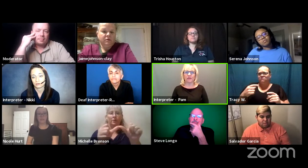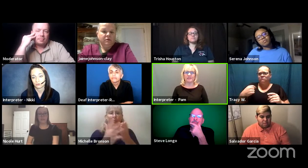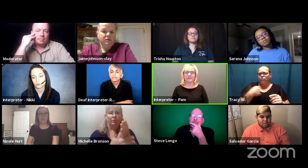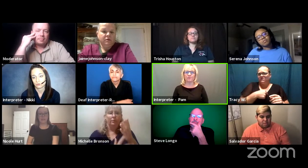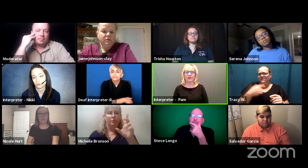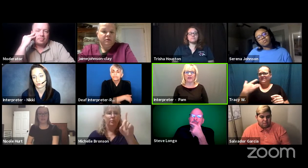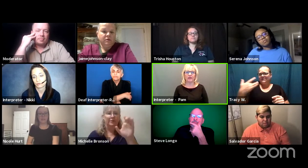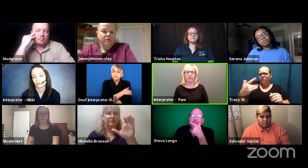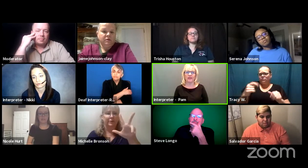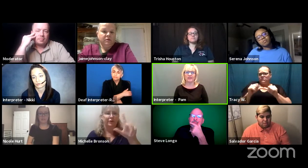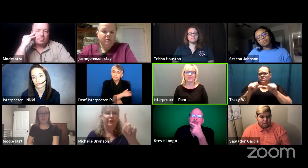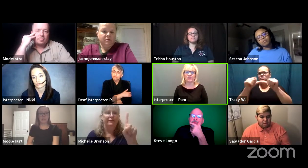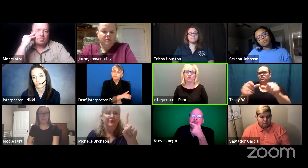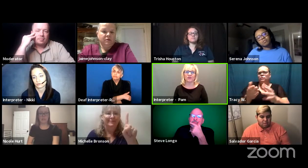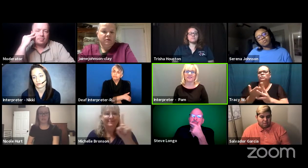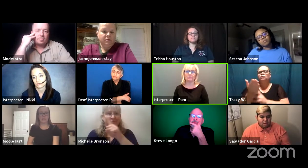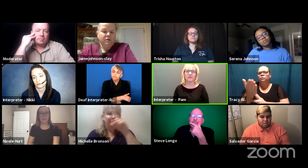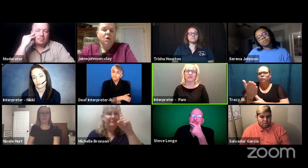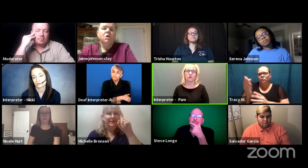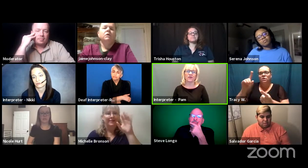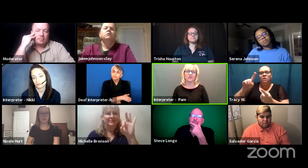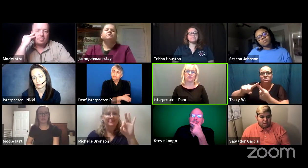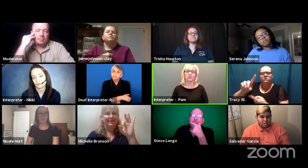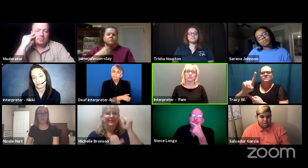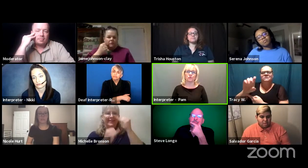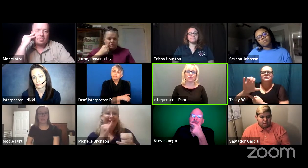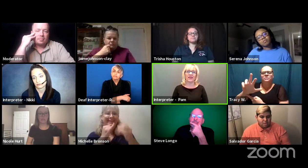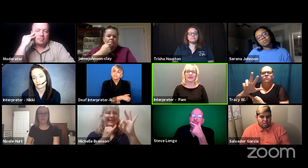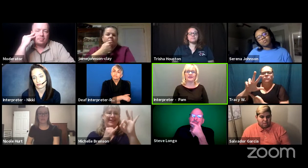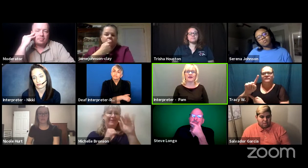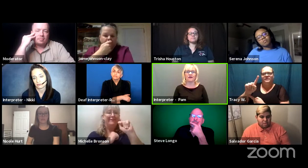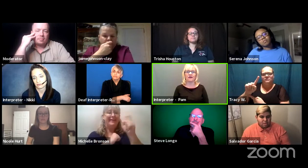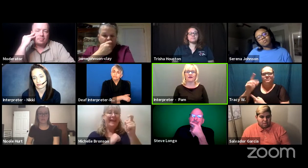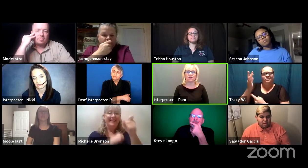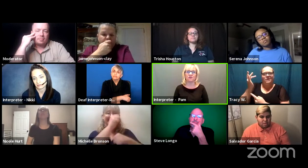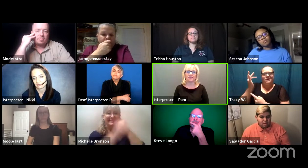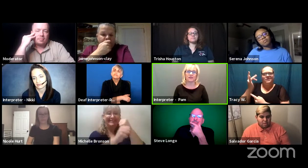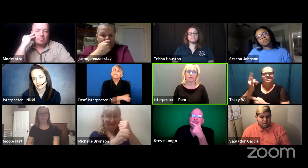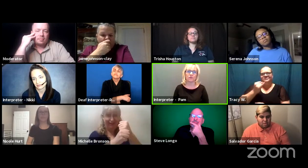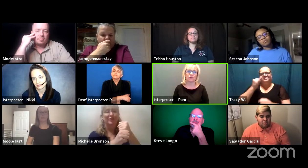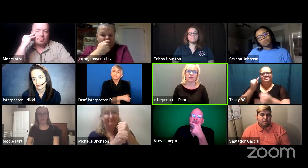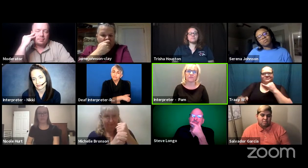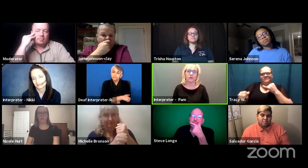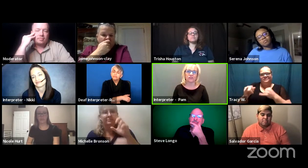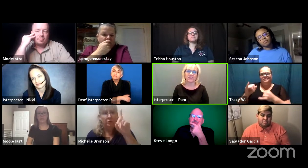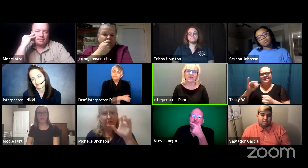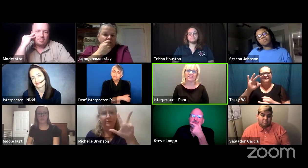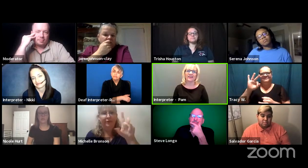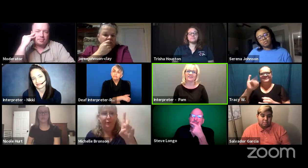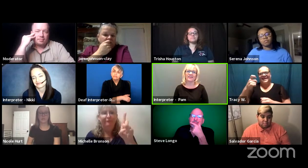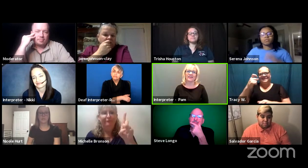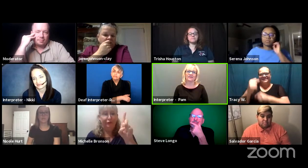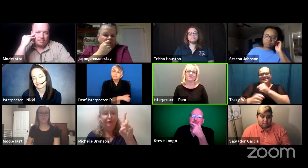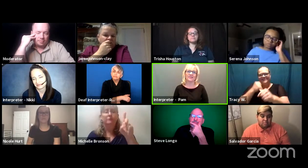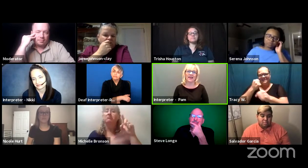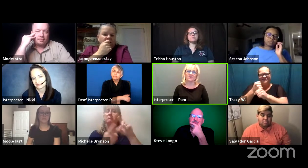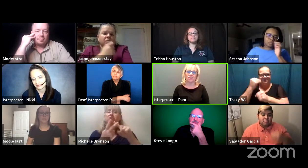Absolutely. Typically, we continue accepting donations through the end of the year, December 31st. That is the end of the tax